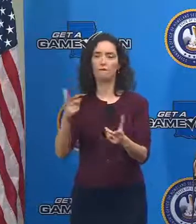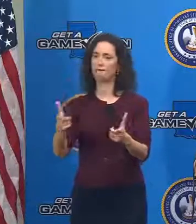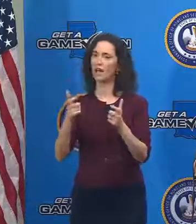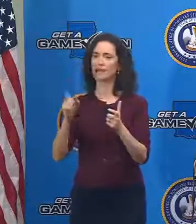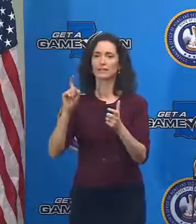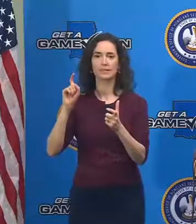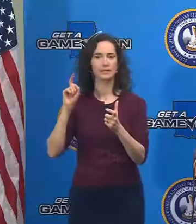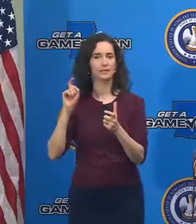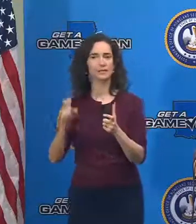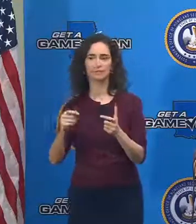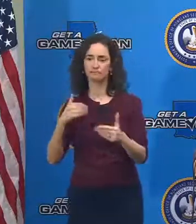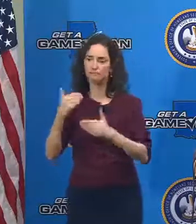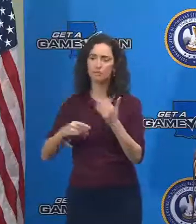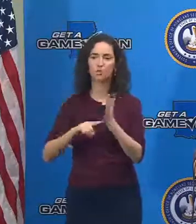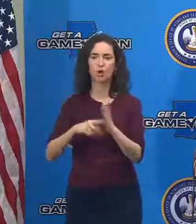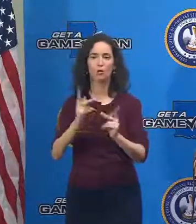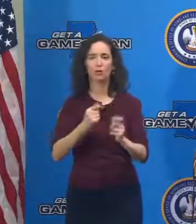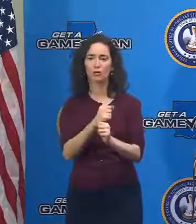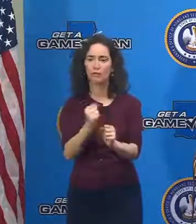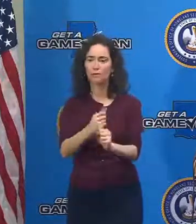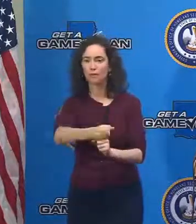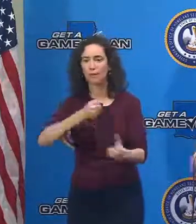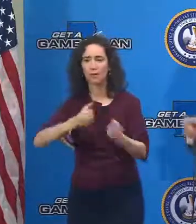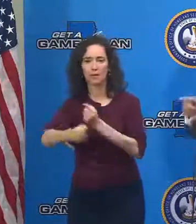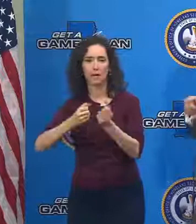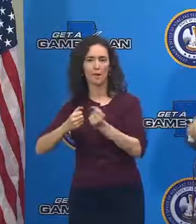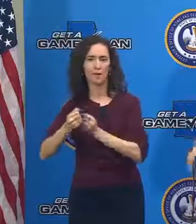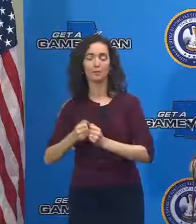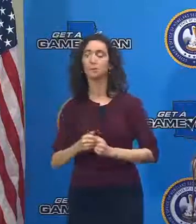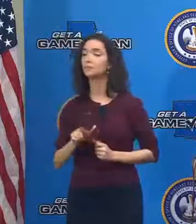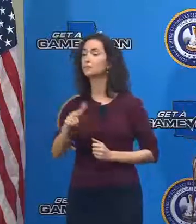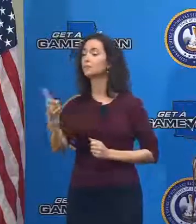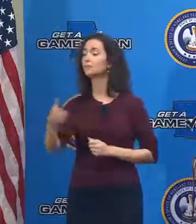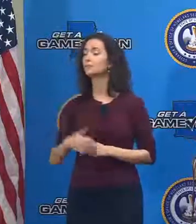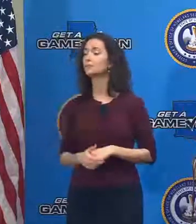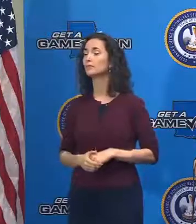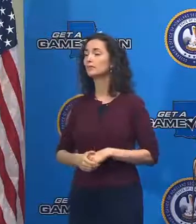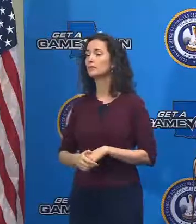and commence rescue efforts. In the